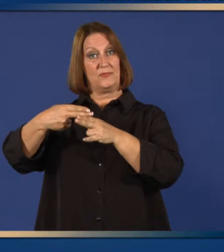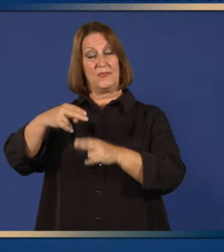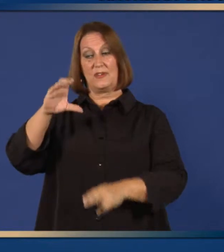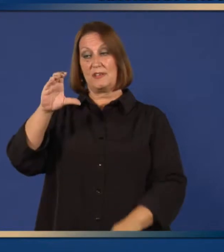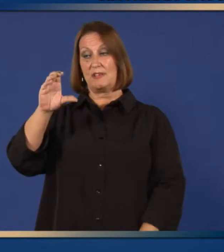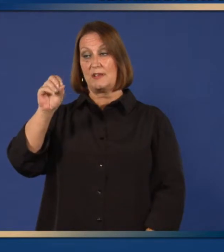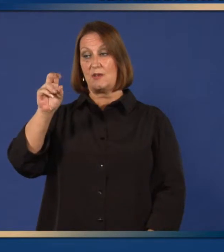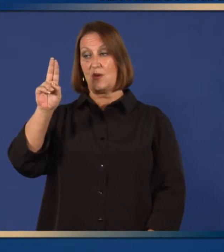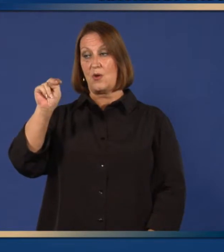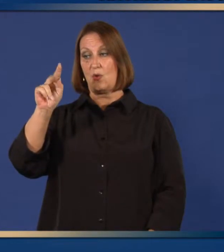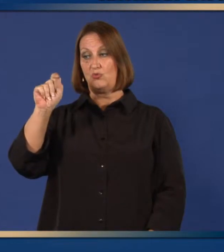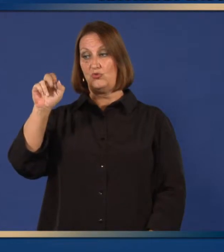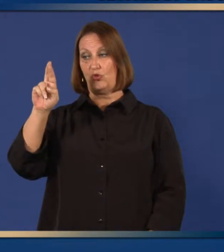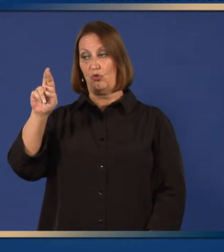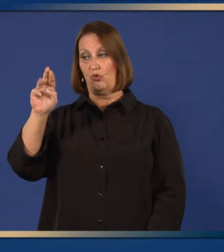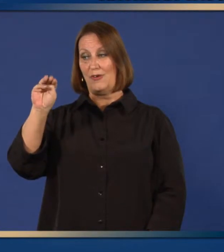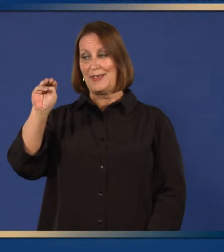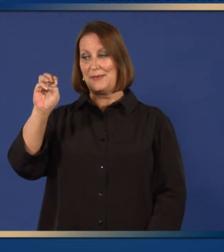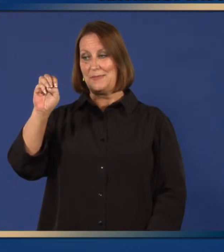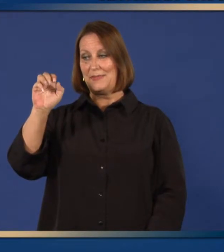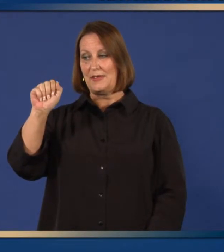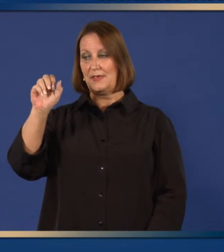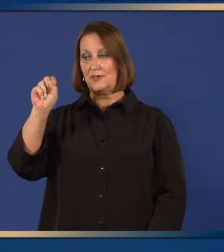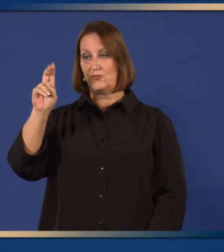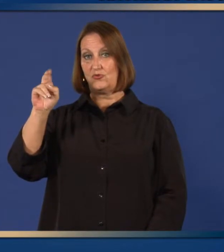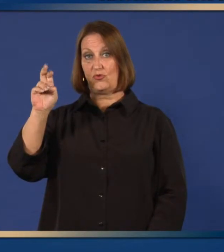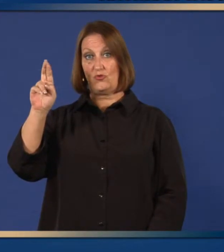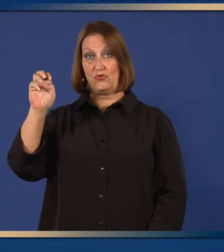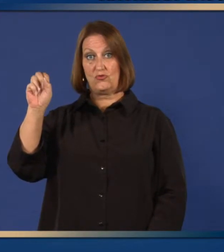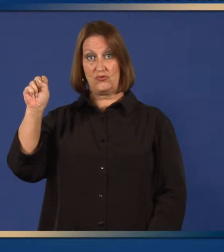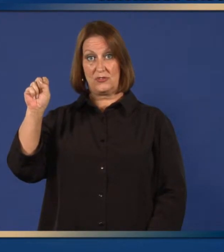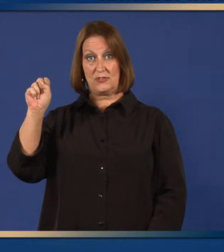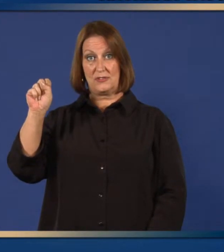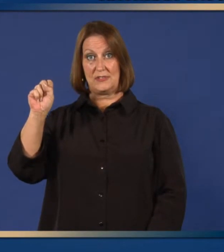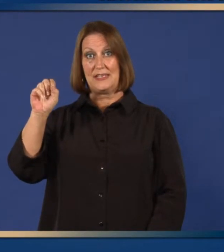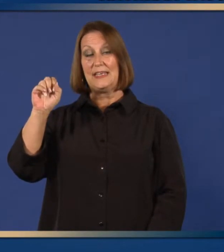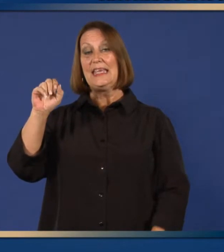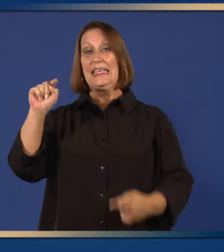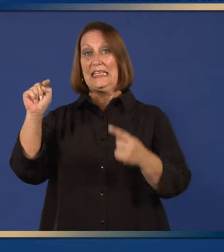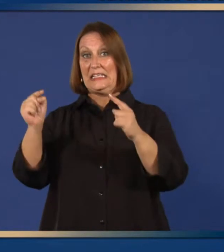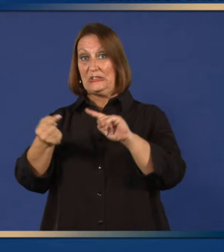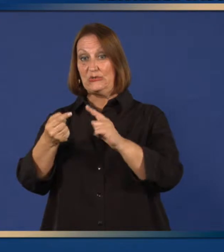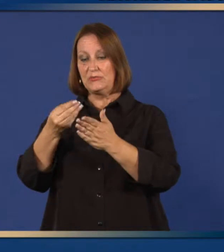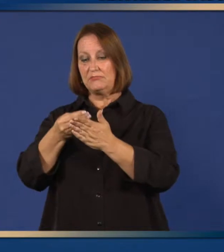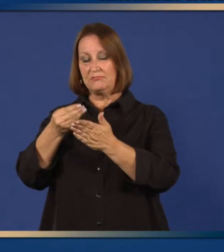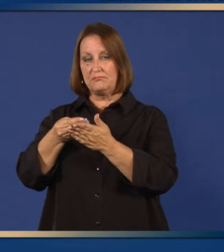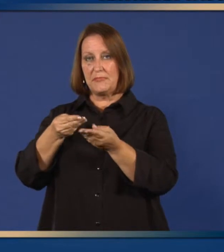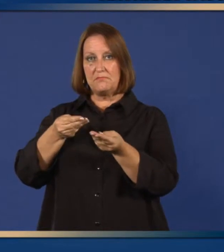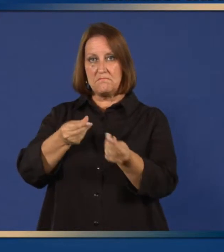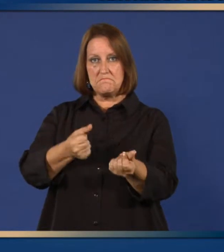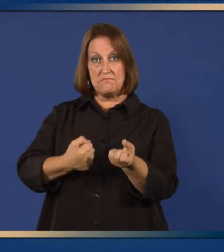A federal program, the Countermeasures Injury Compensation Program,